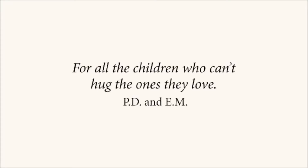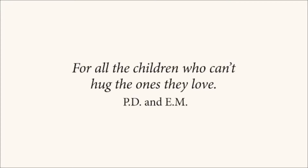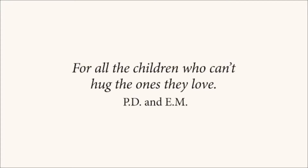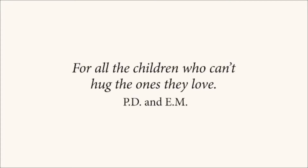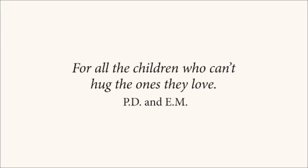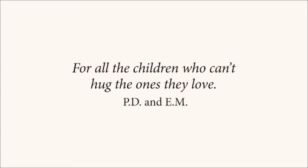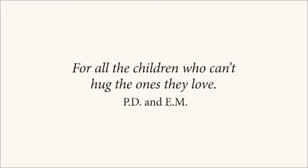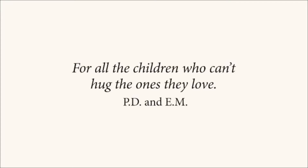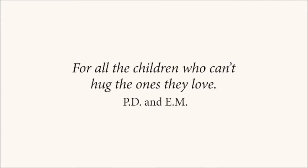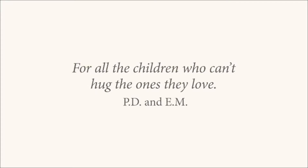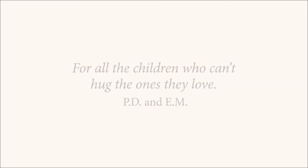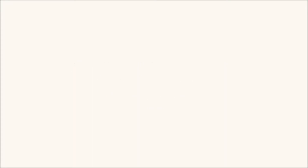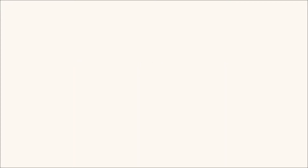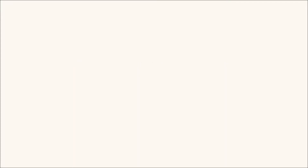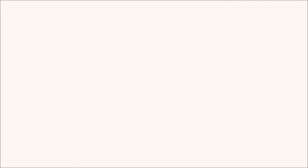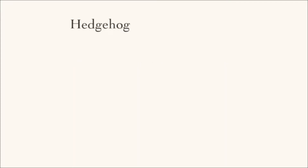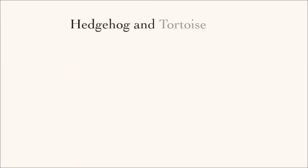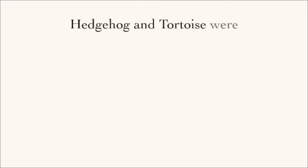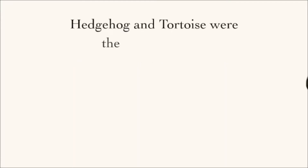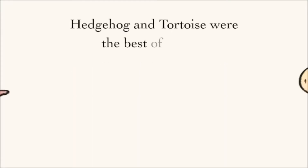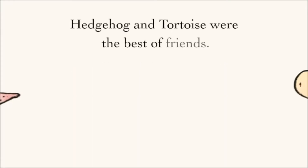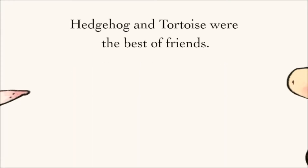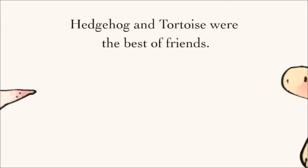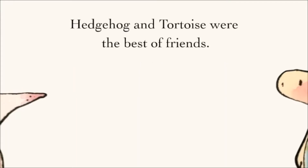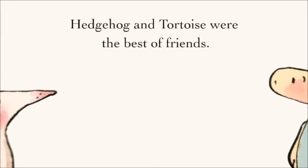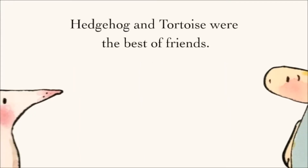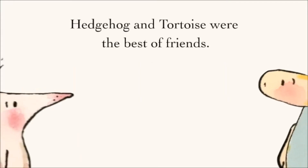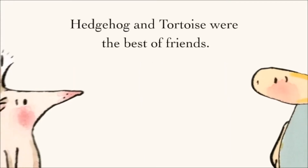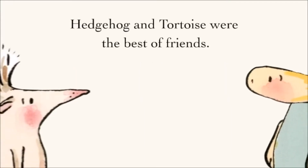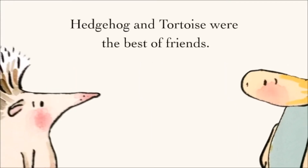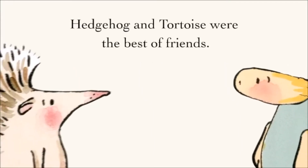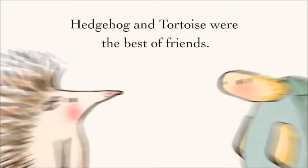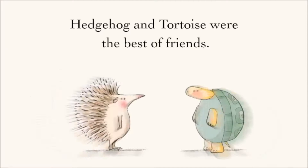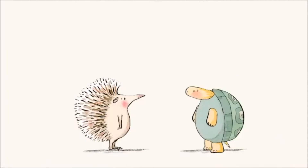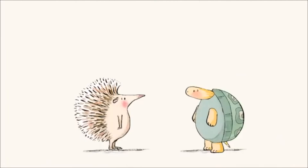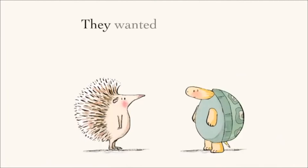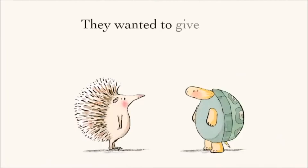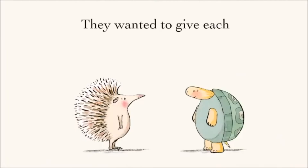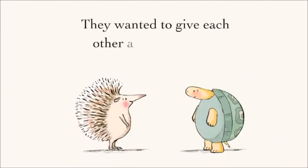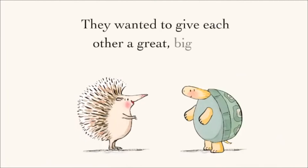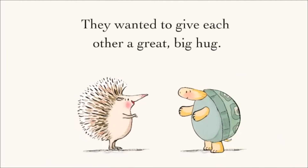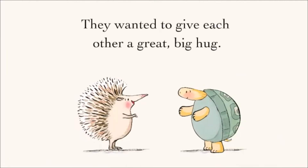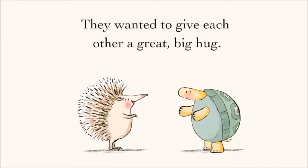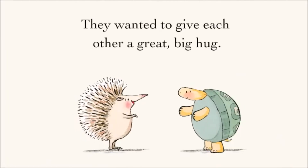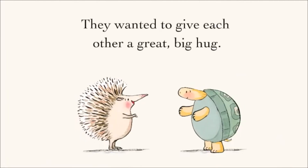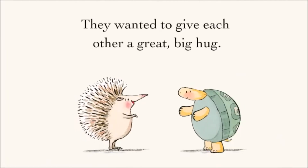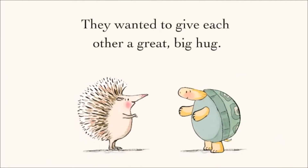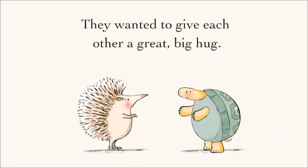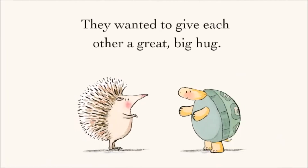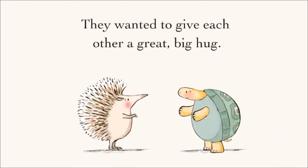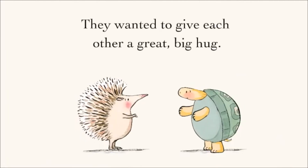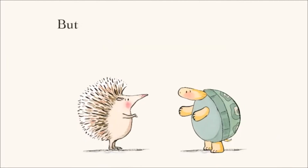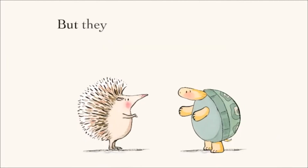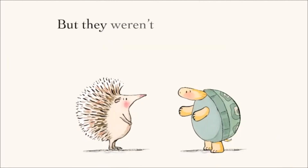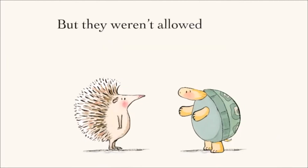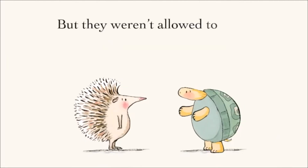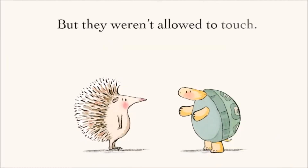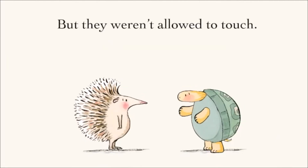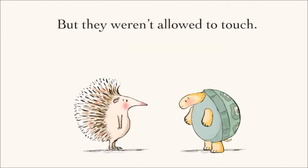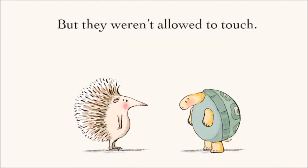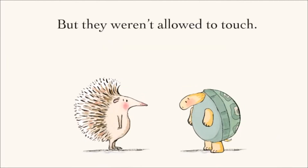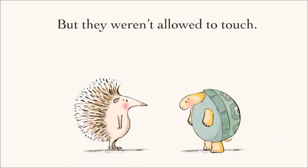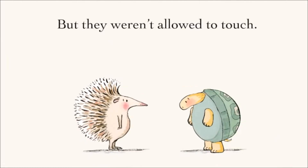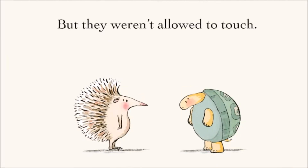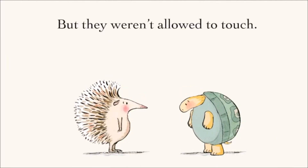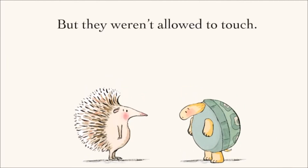all the children who can't hug the ones they love. Hedgehog and Tortoise were the best of friends. They wanted to give each